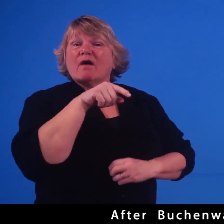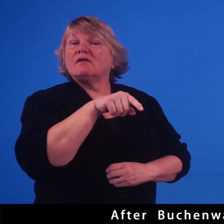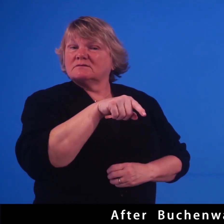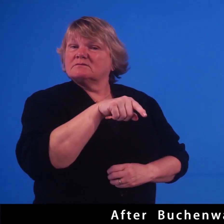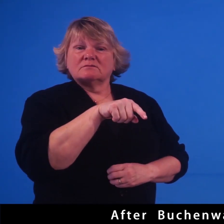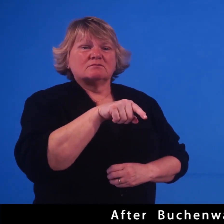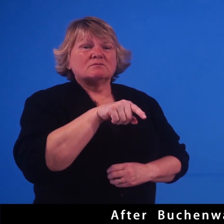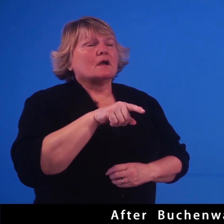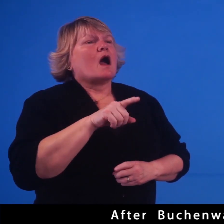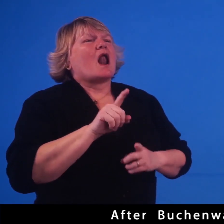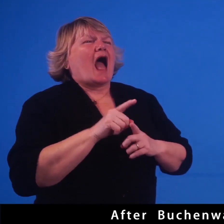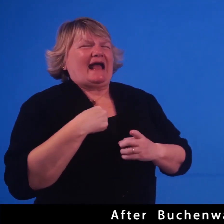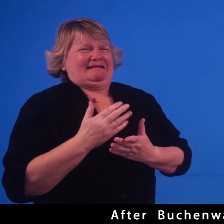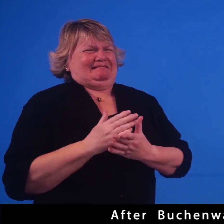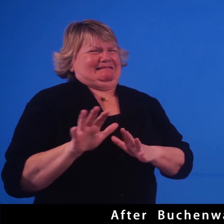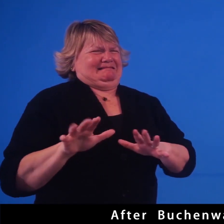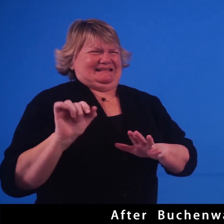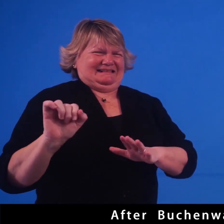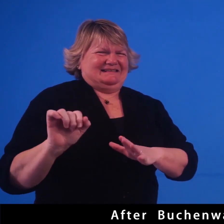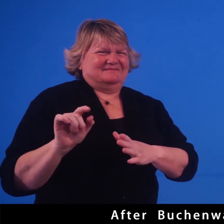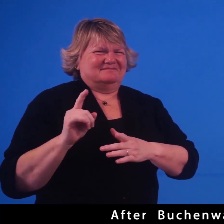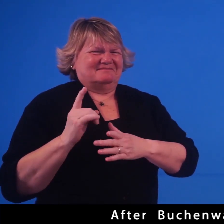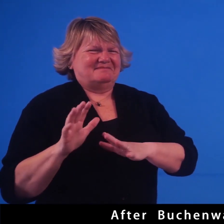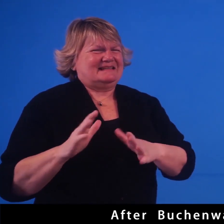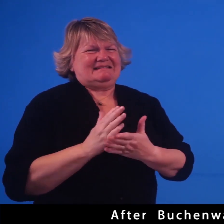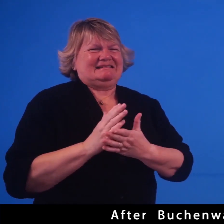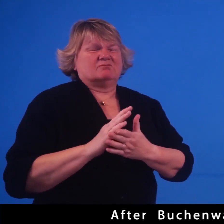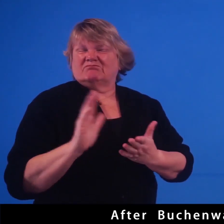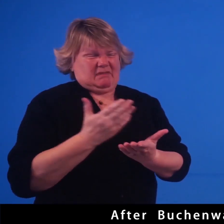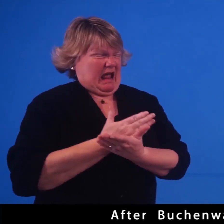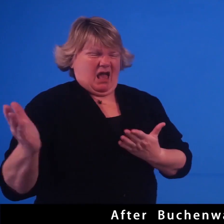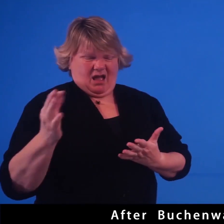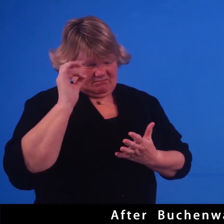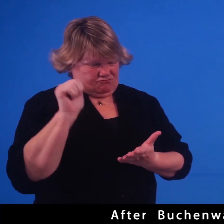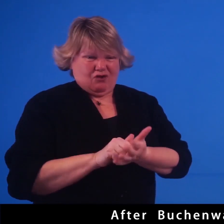After Buchenwald, there could no longer be any certainties.